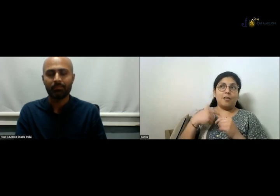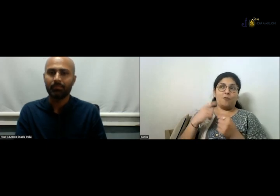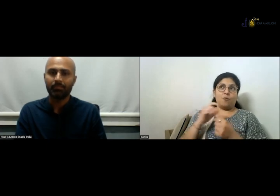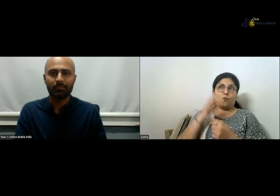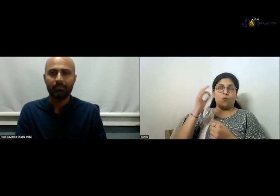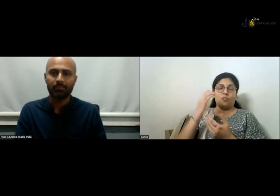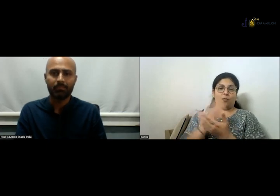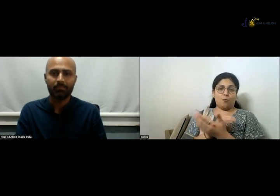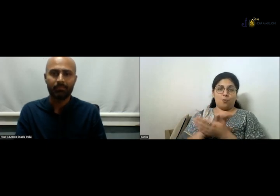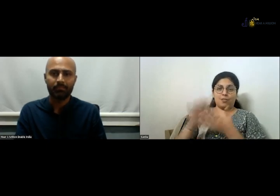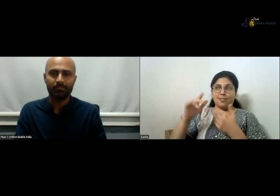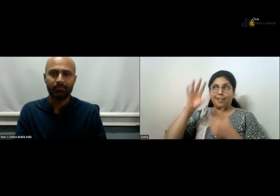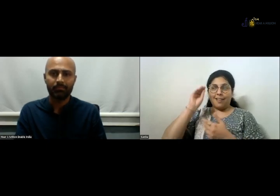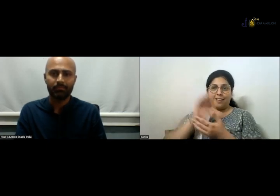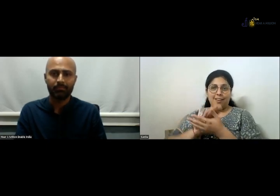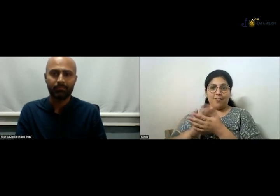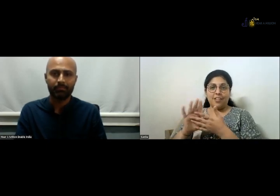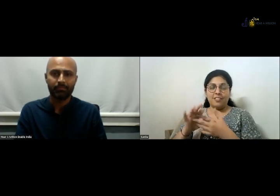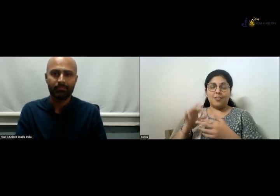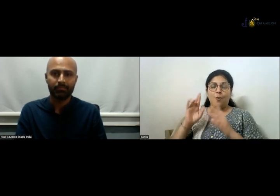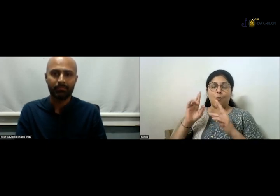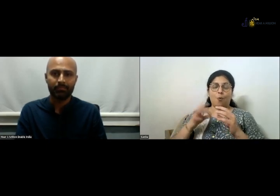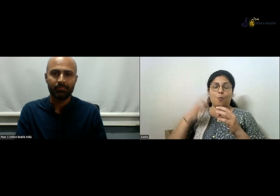what? What next?